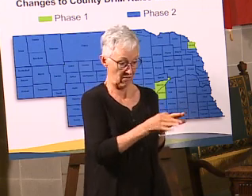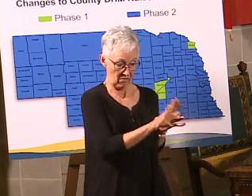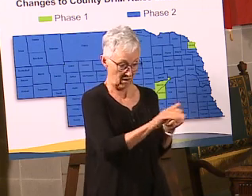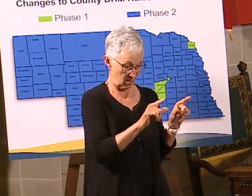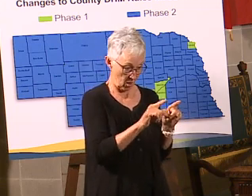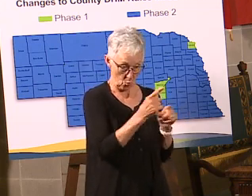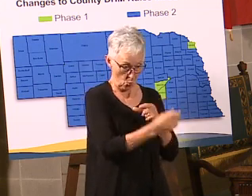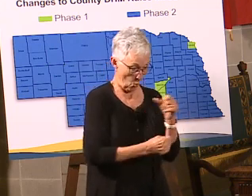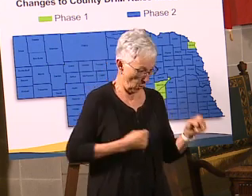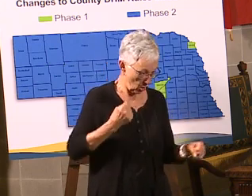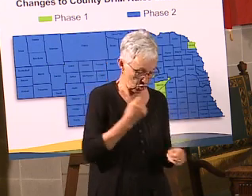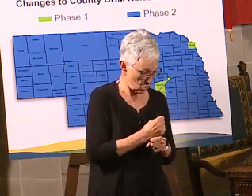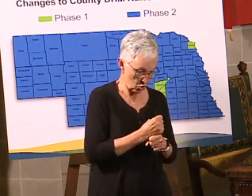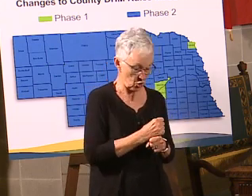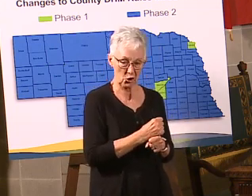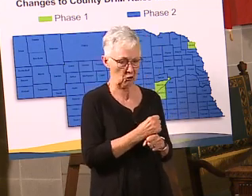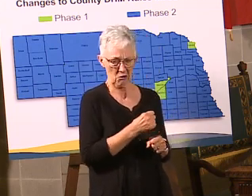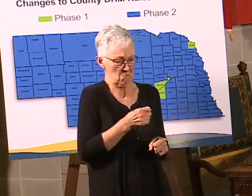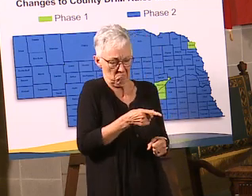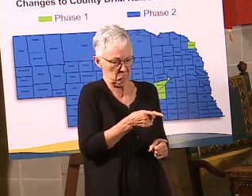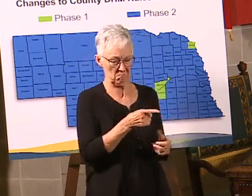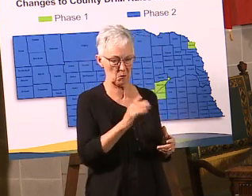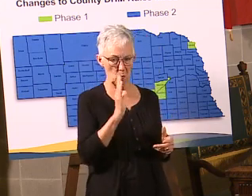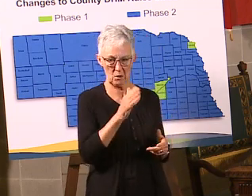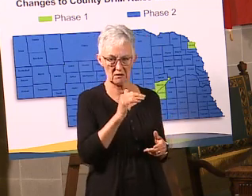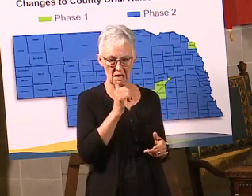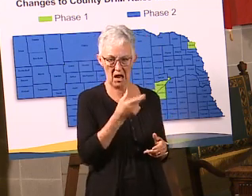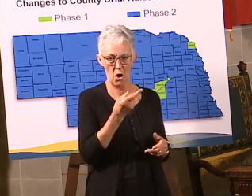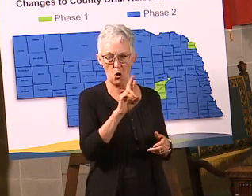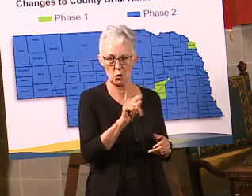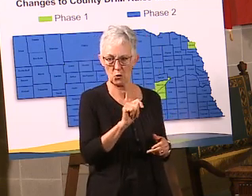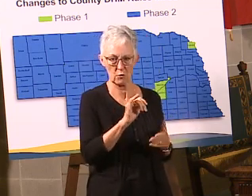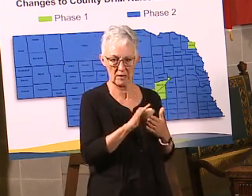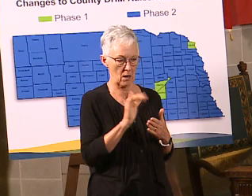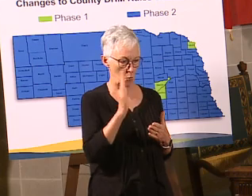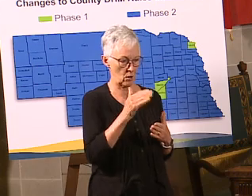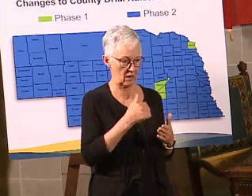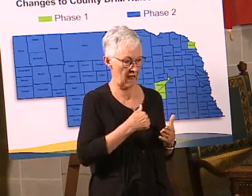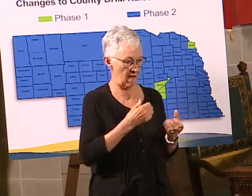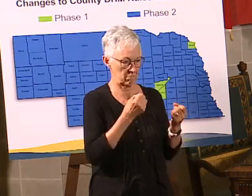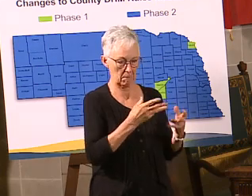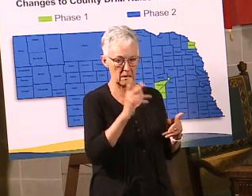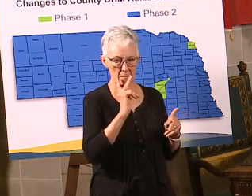Lincoln DMV today just getting some video, and there were a ton of people driving up to the